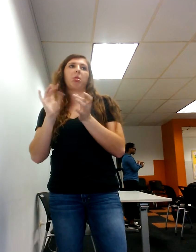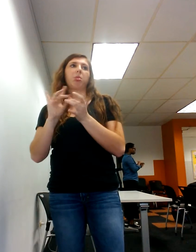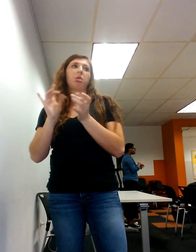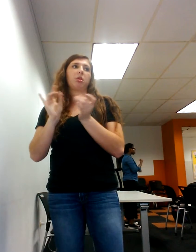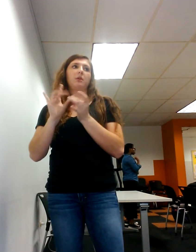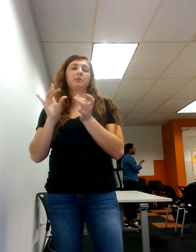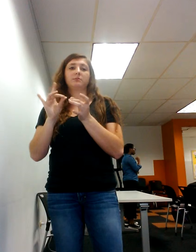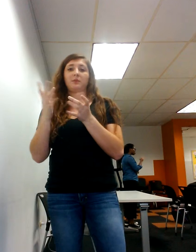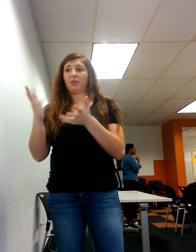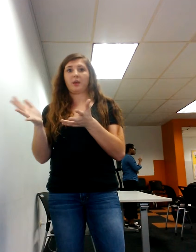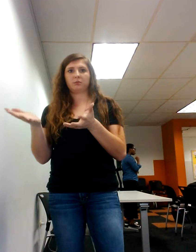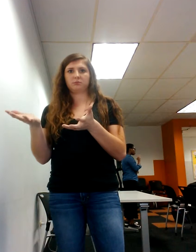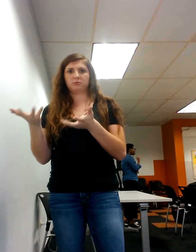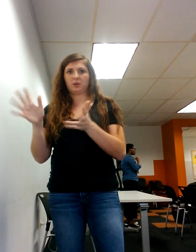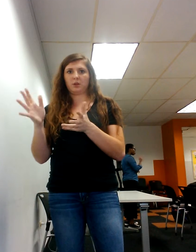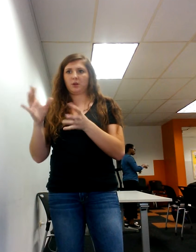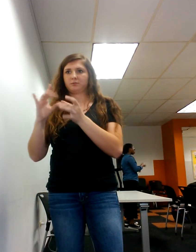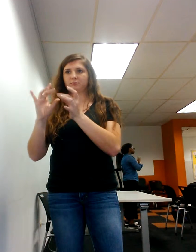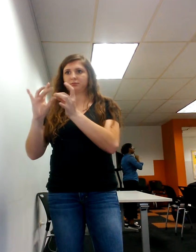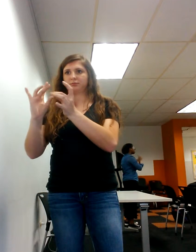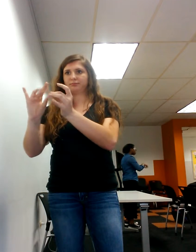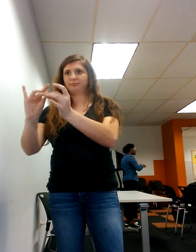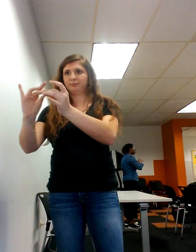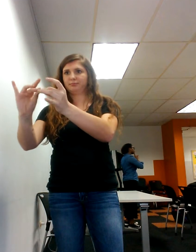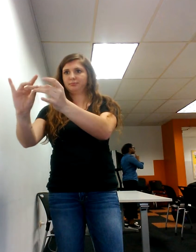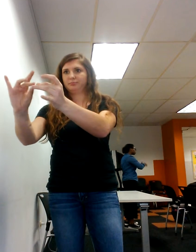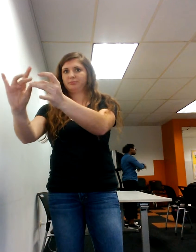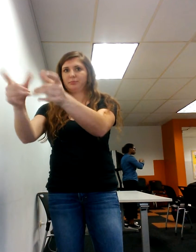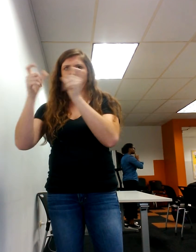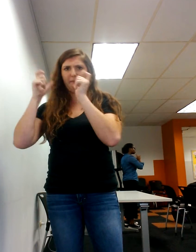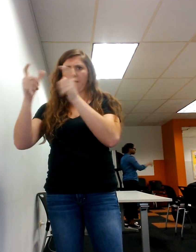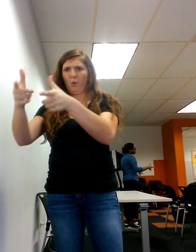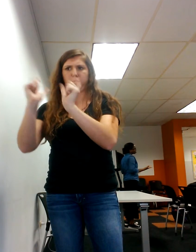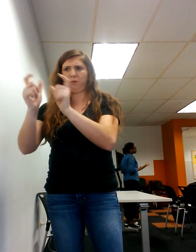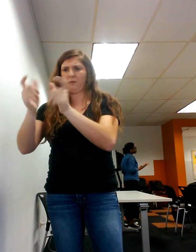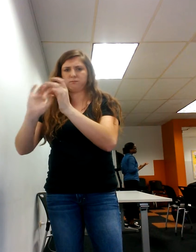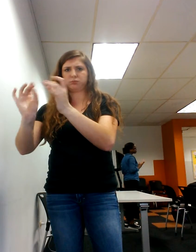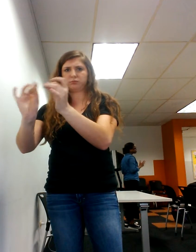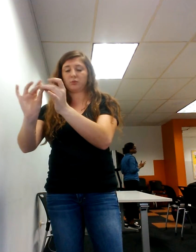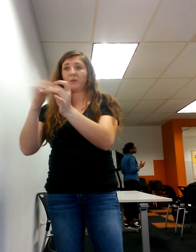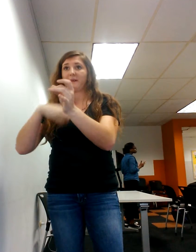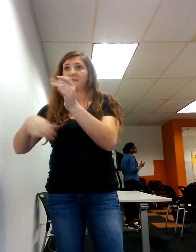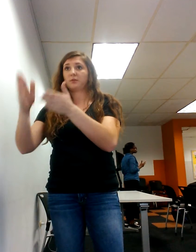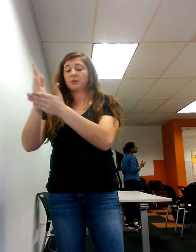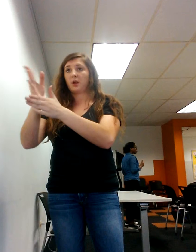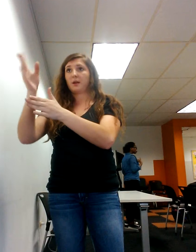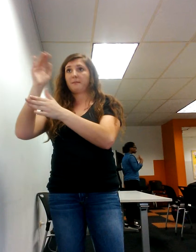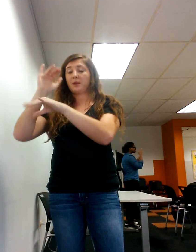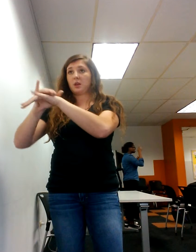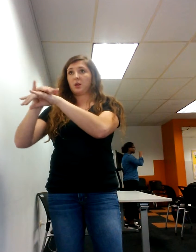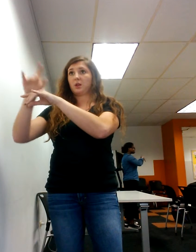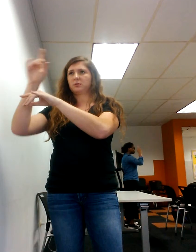first story. It's like a shotgun. So we have to stop thinking in English. We have to start